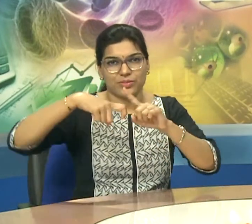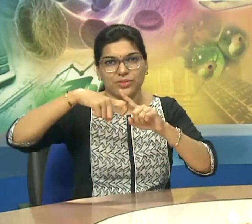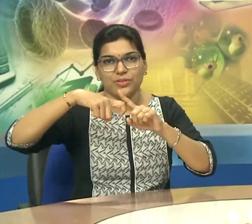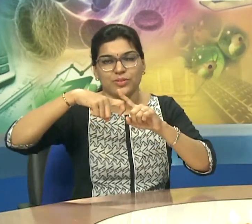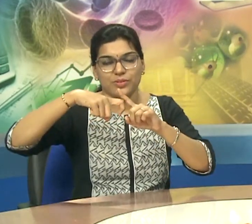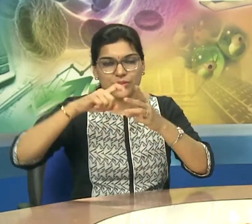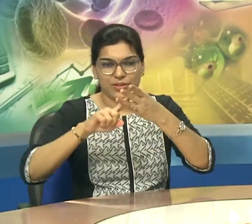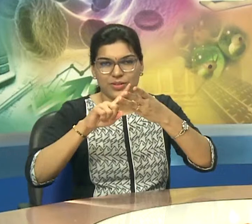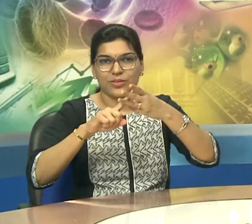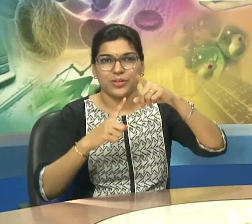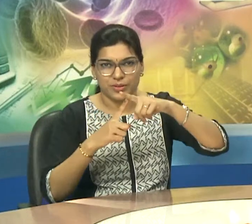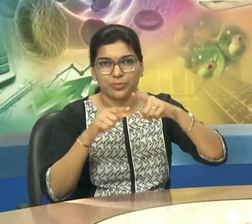parakeet?